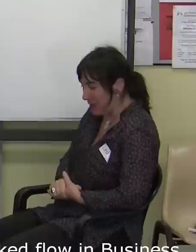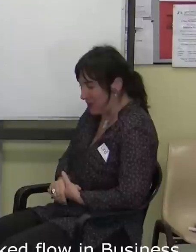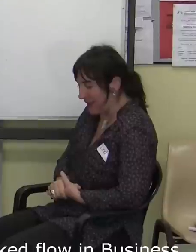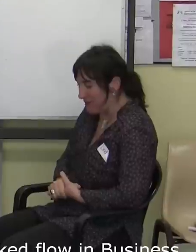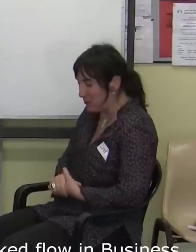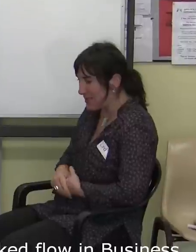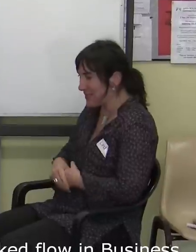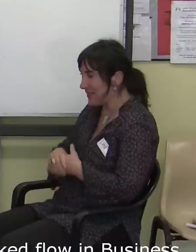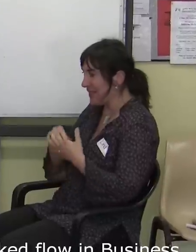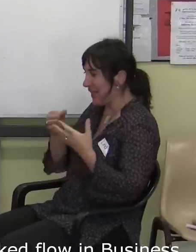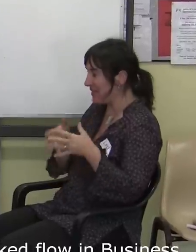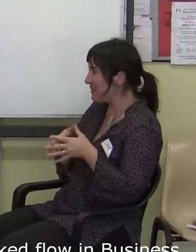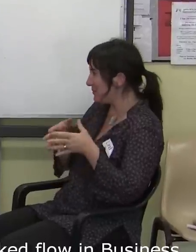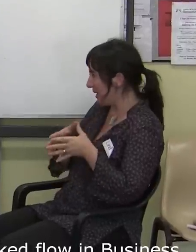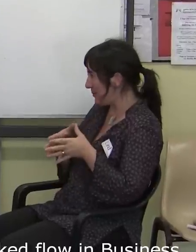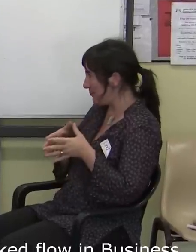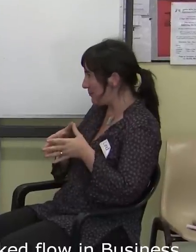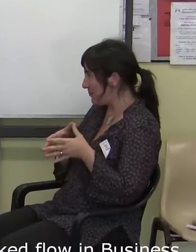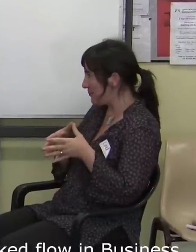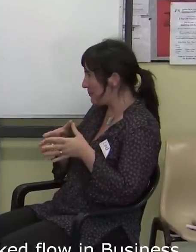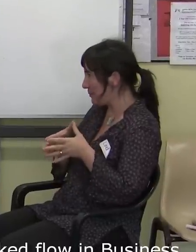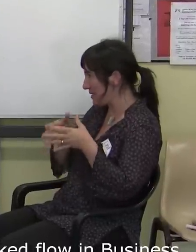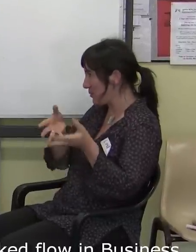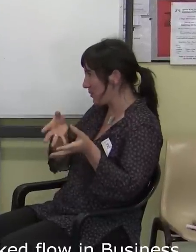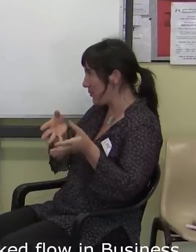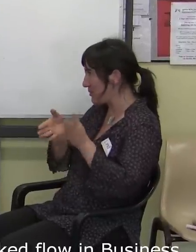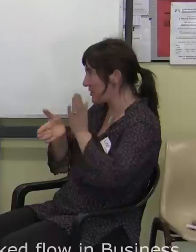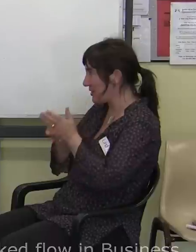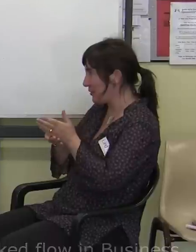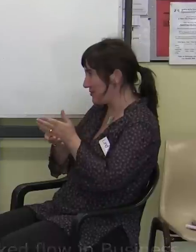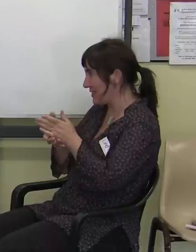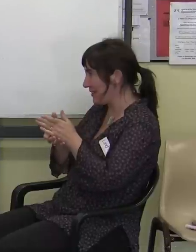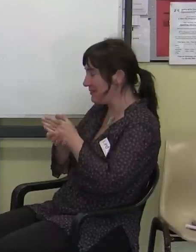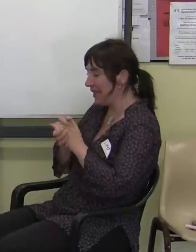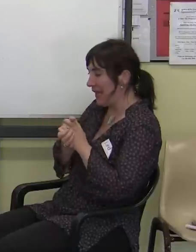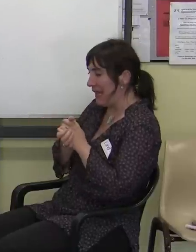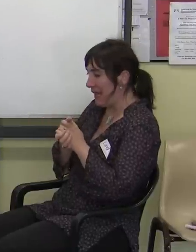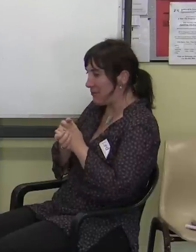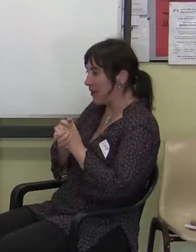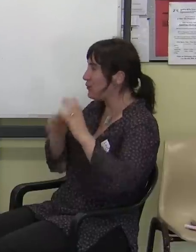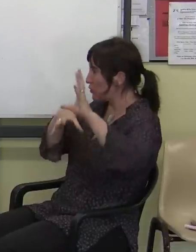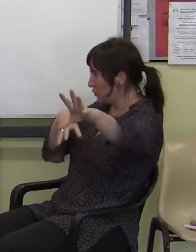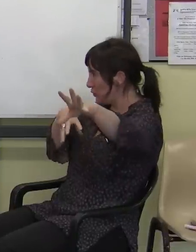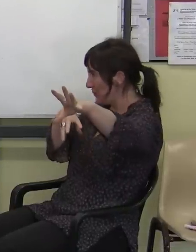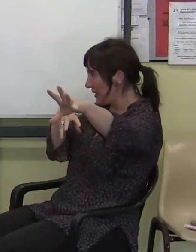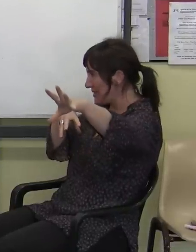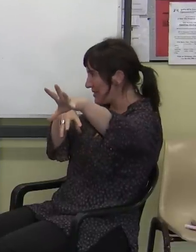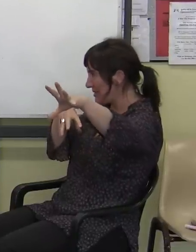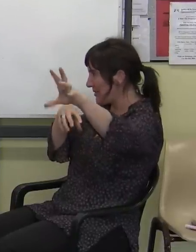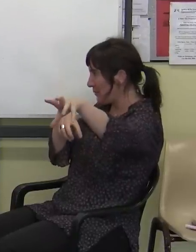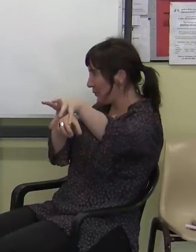Okay, recently had a, the place where I worked closed down. I've got two new places that I'm